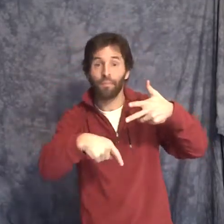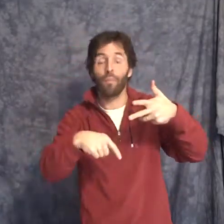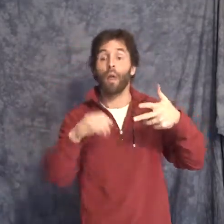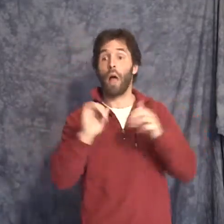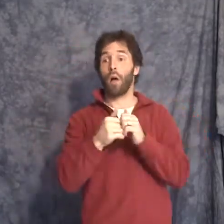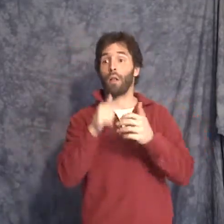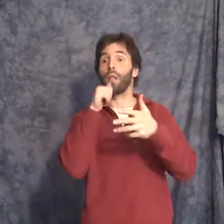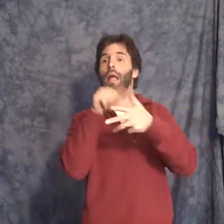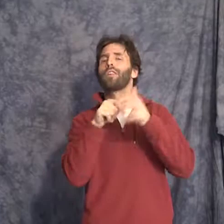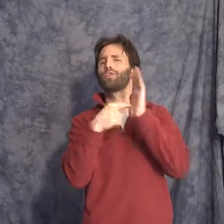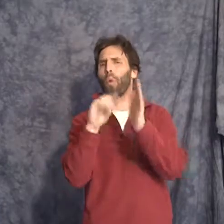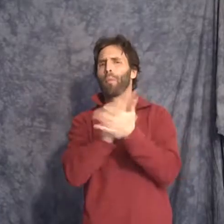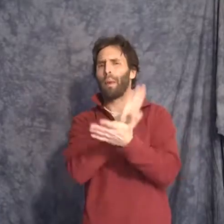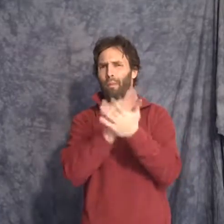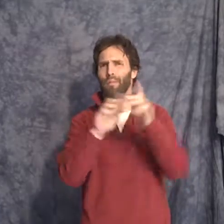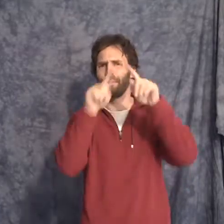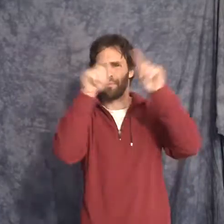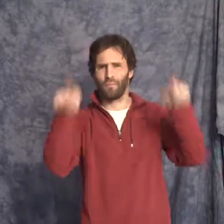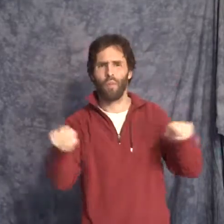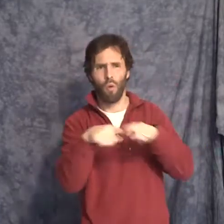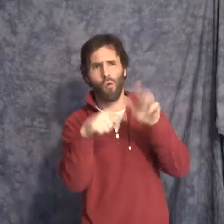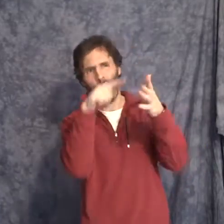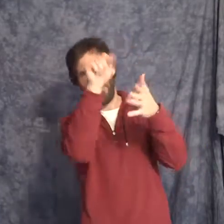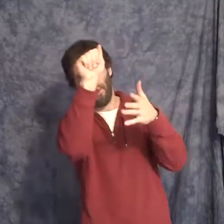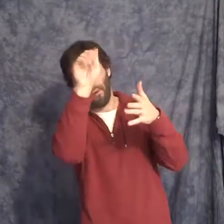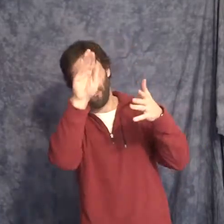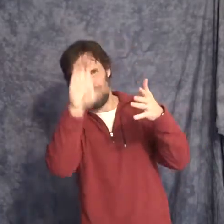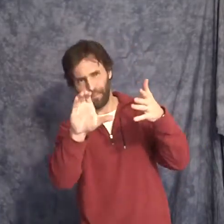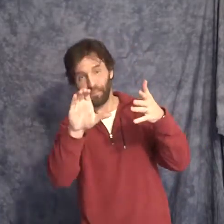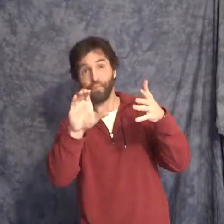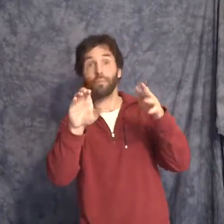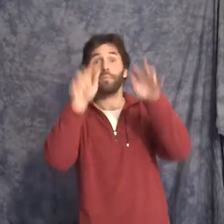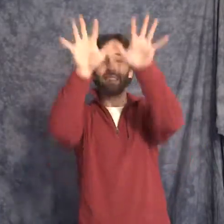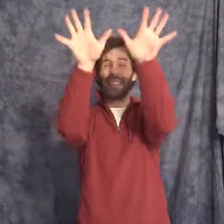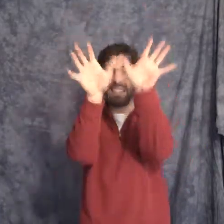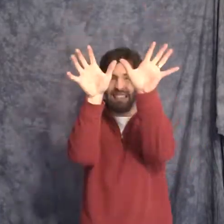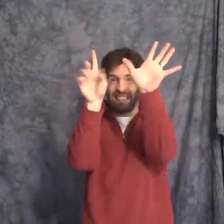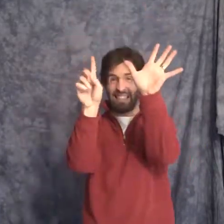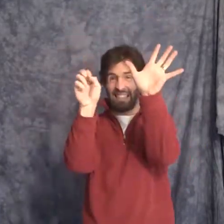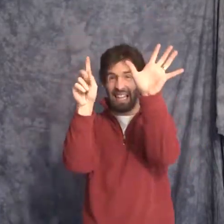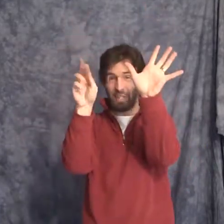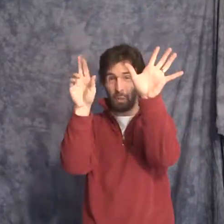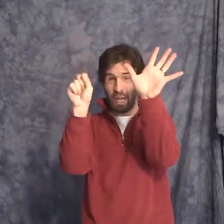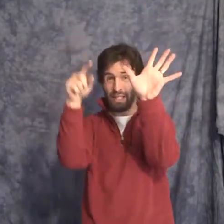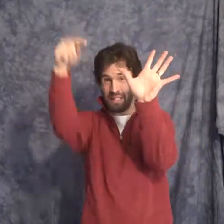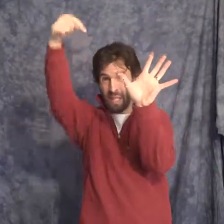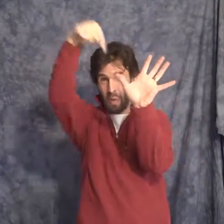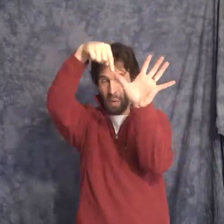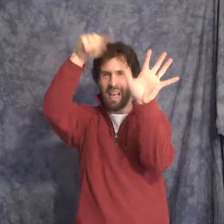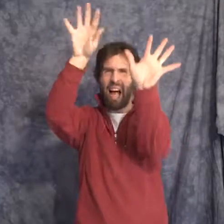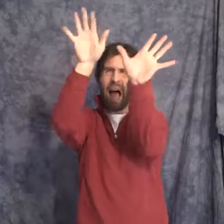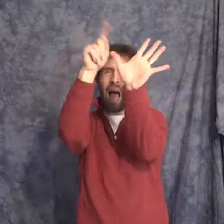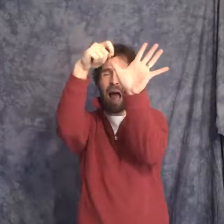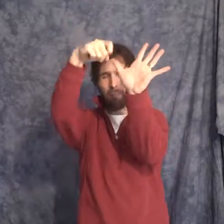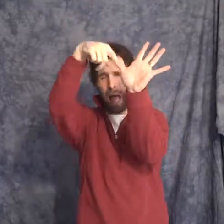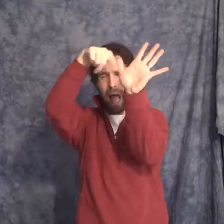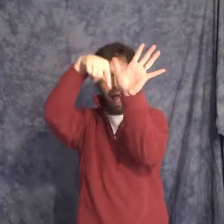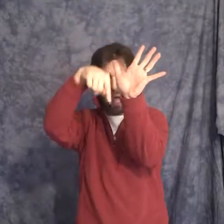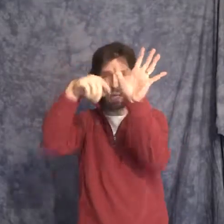letters. An impulse enters the dendrites, goes through the cell body, and goes out along the